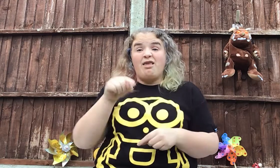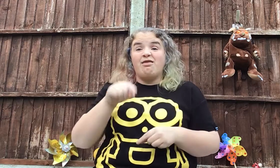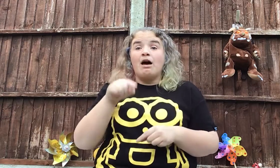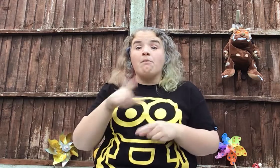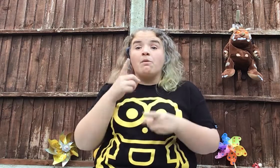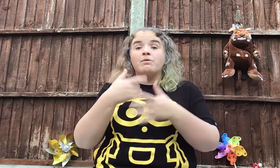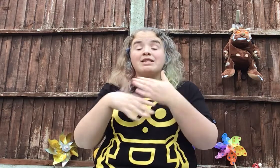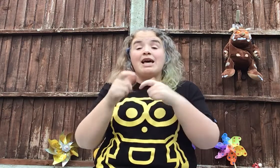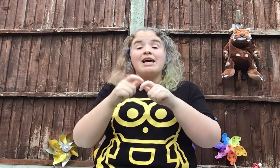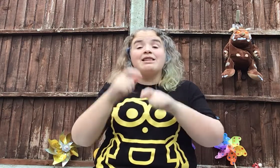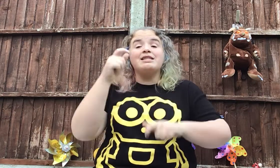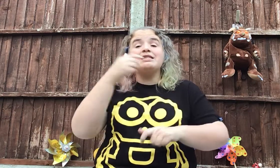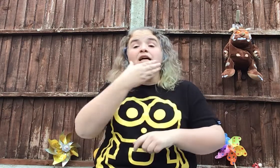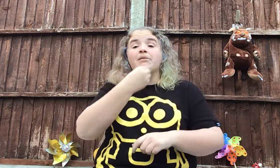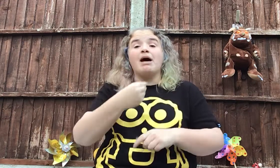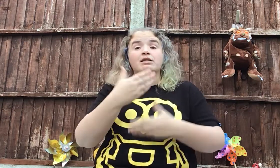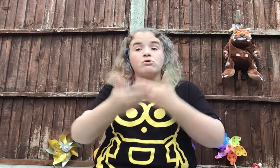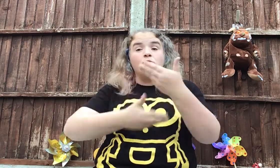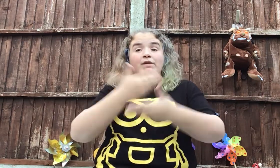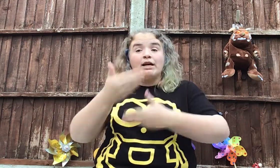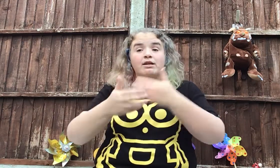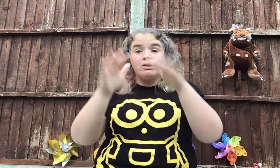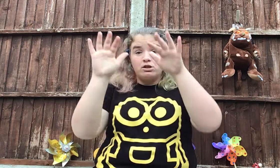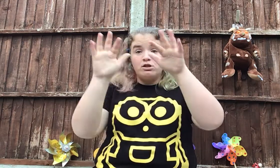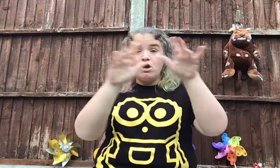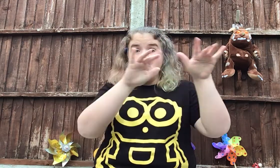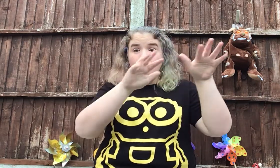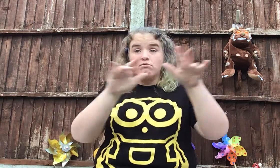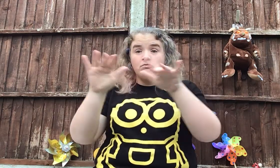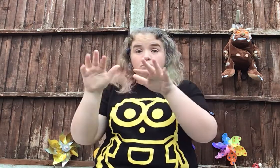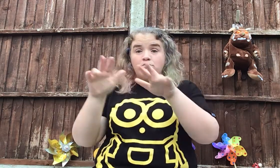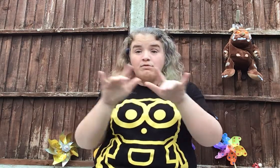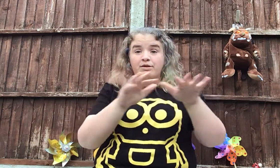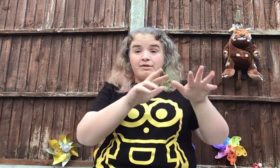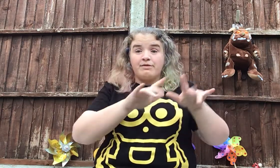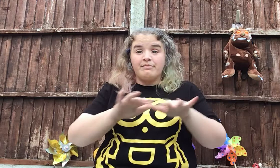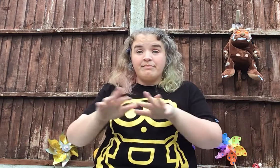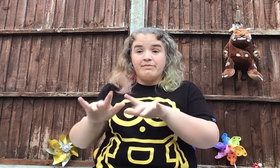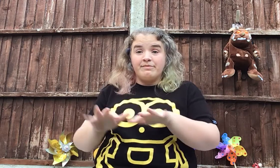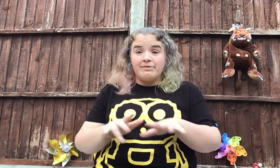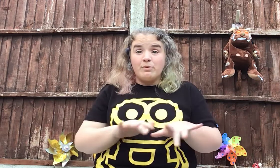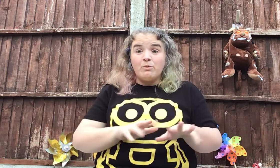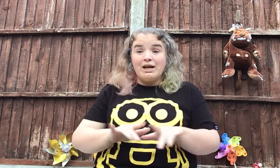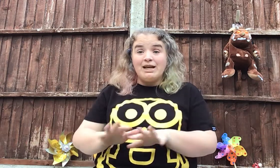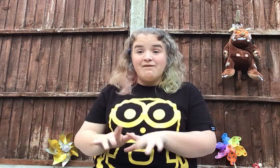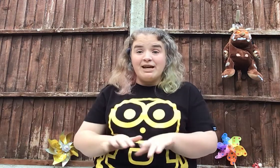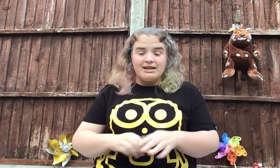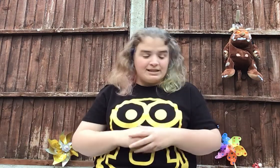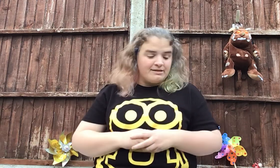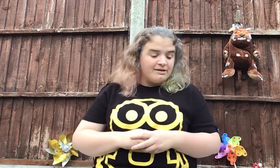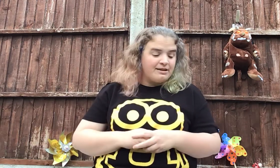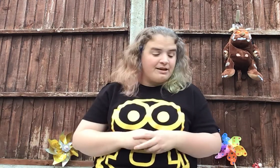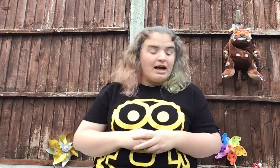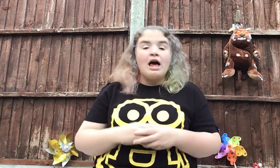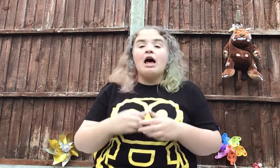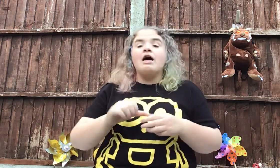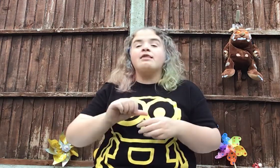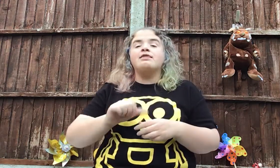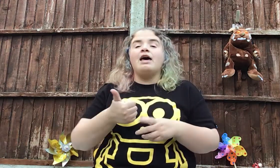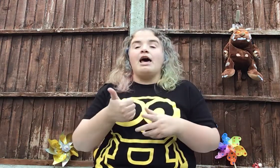That one was in the Stick Man story. Snow. With wiggly fingers. Then